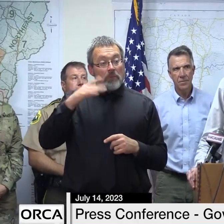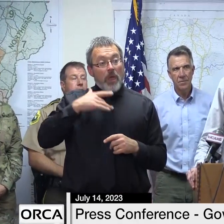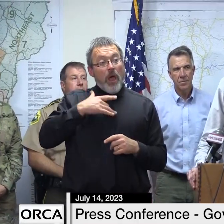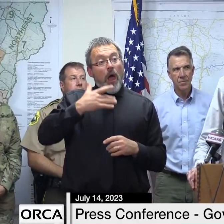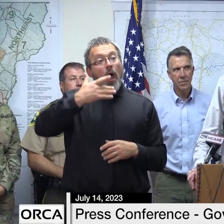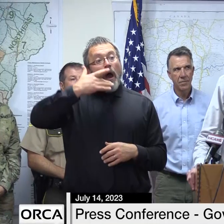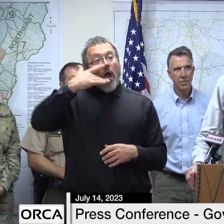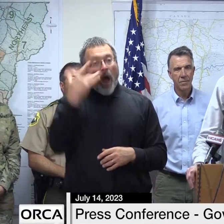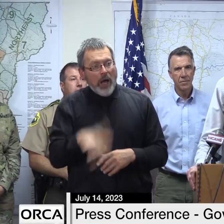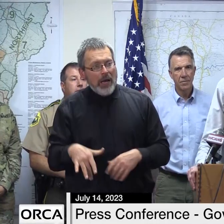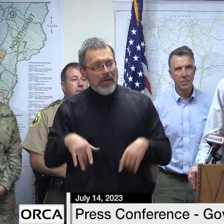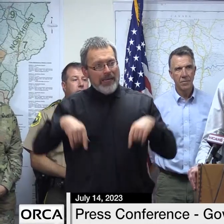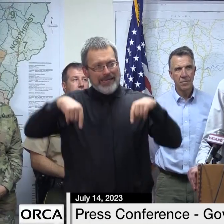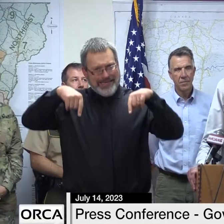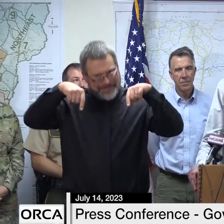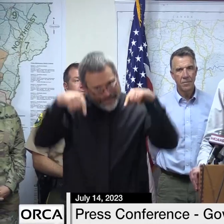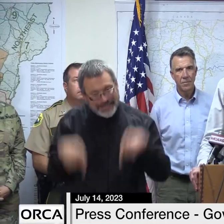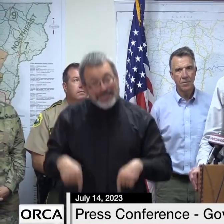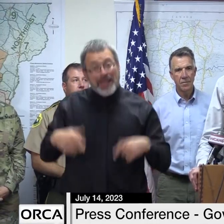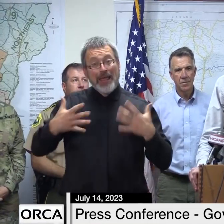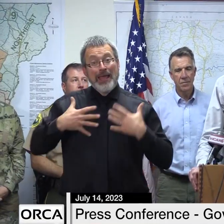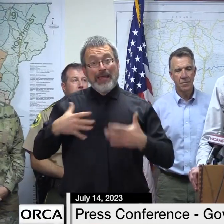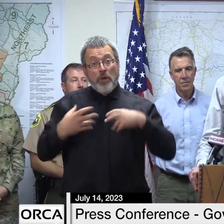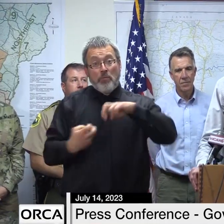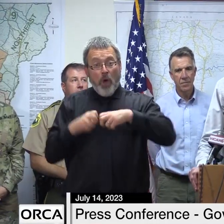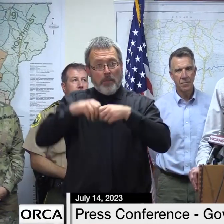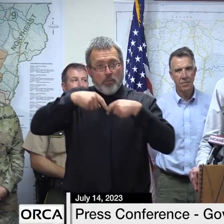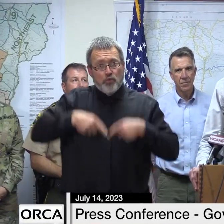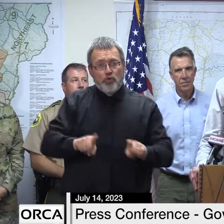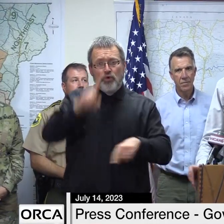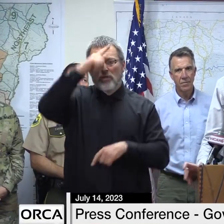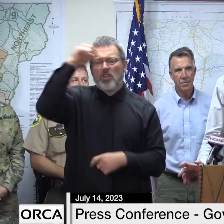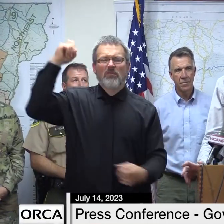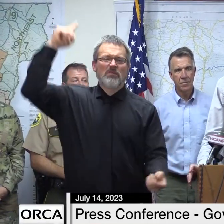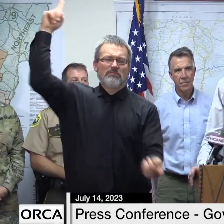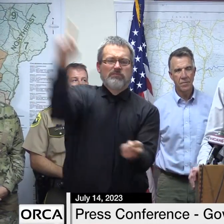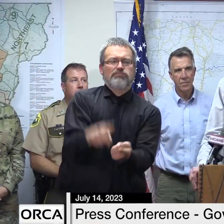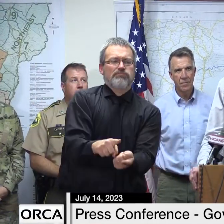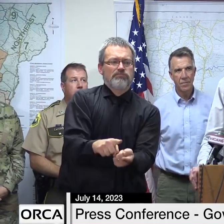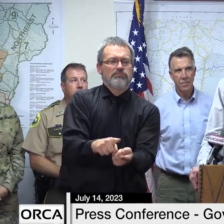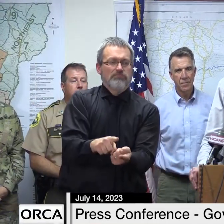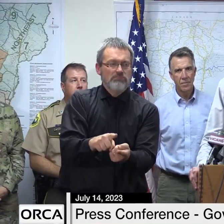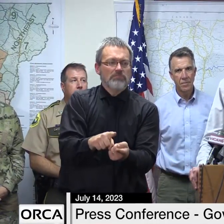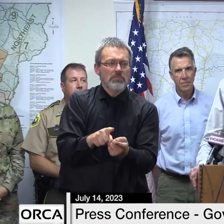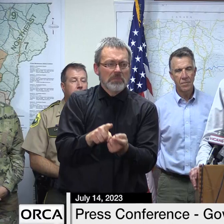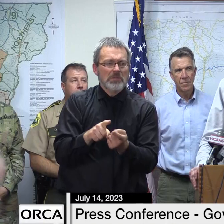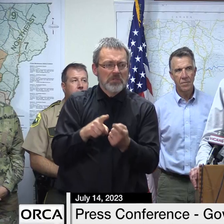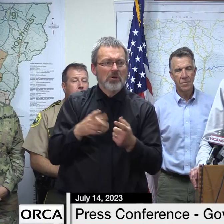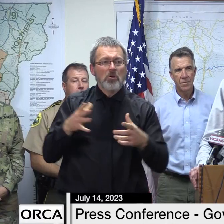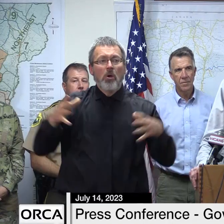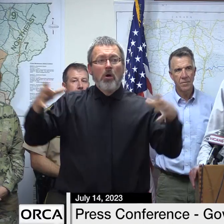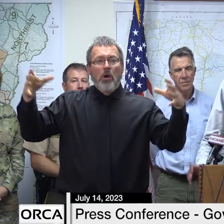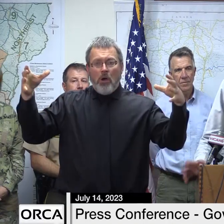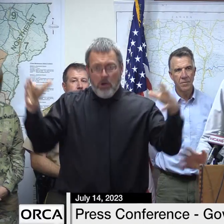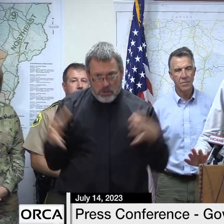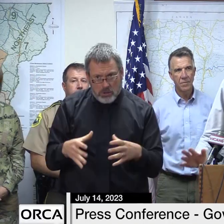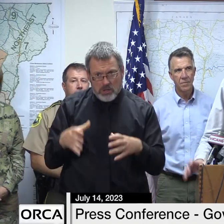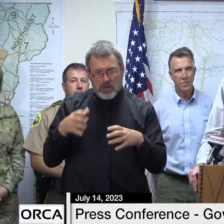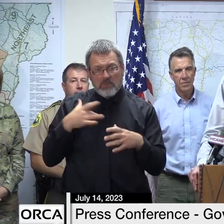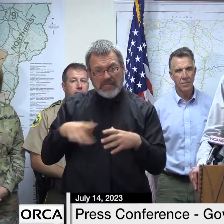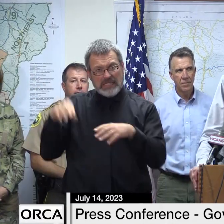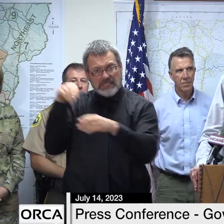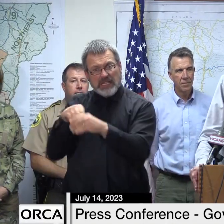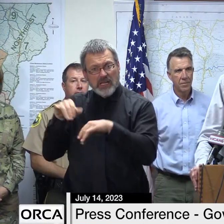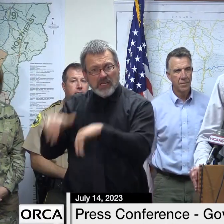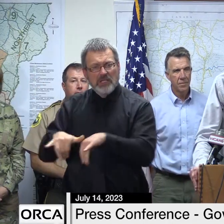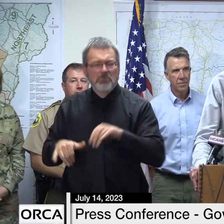of the viruses are not major players, and people are not congregated indoors most of the time. COVID